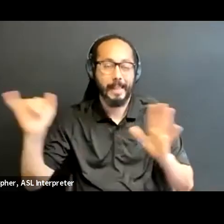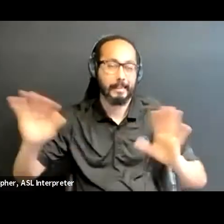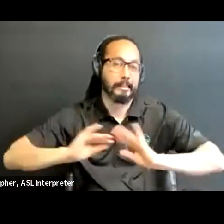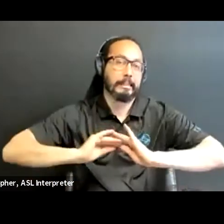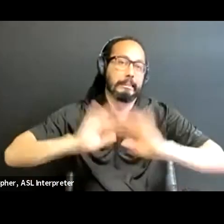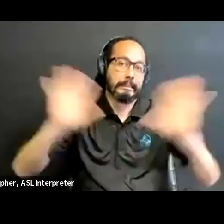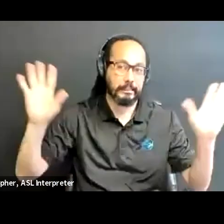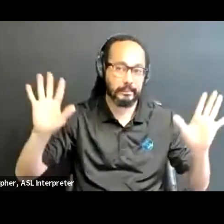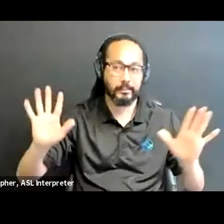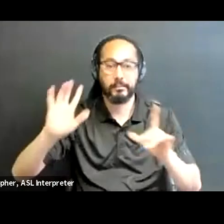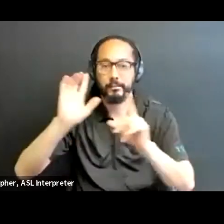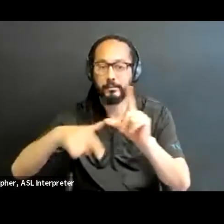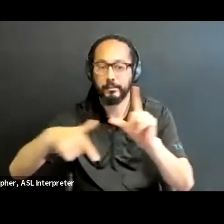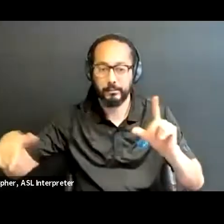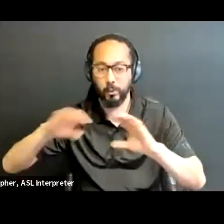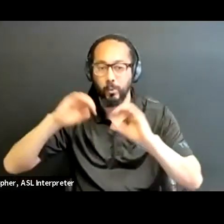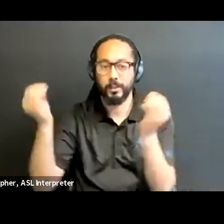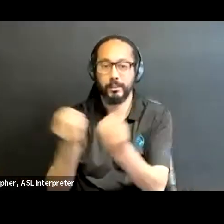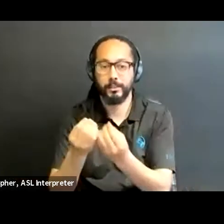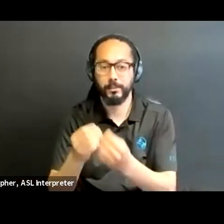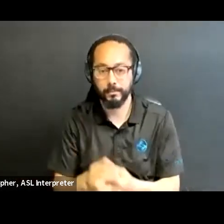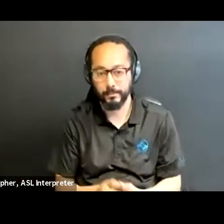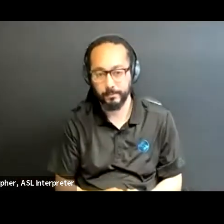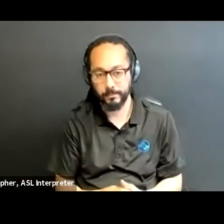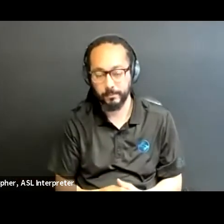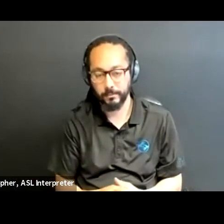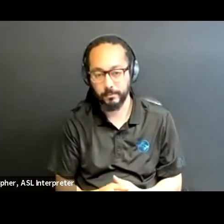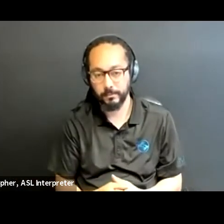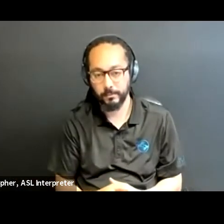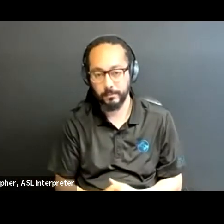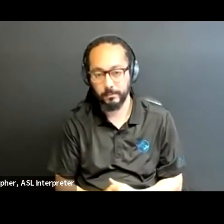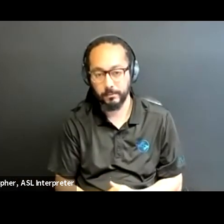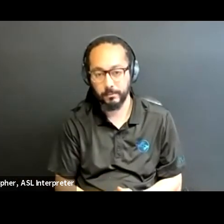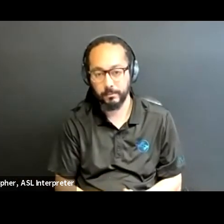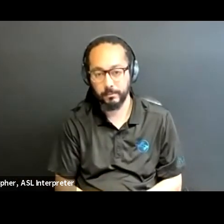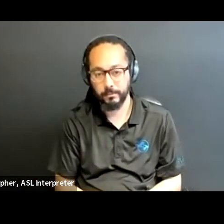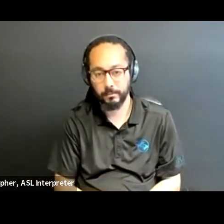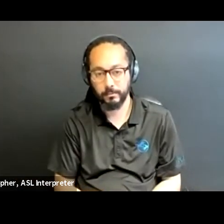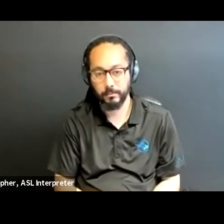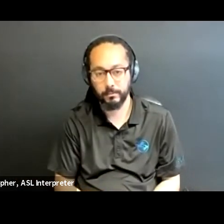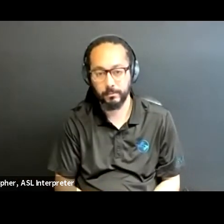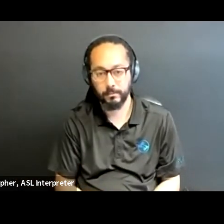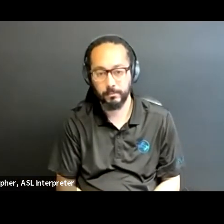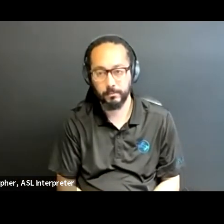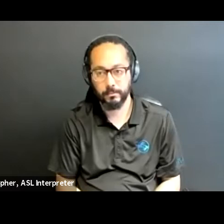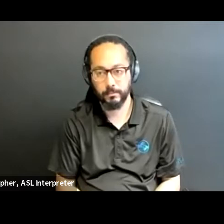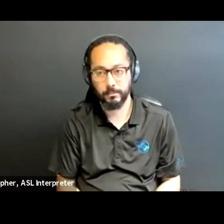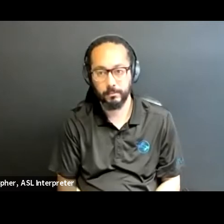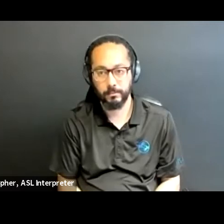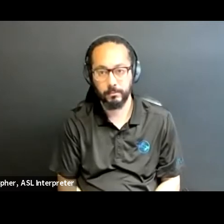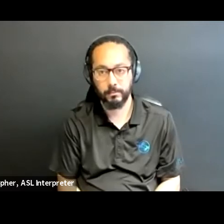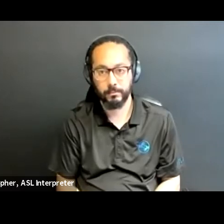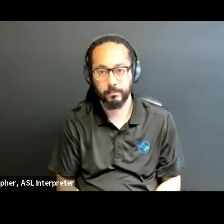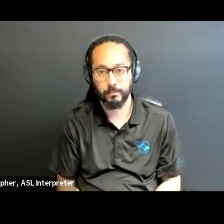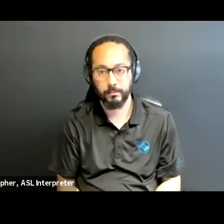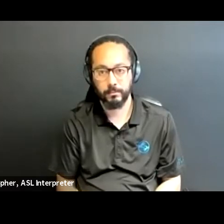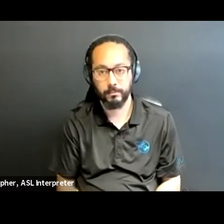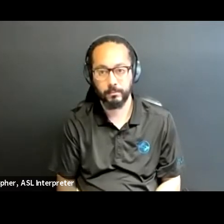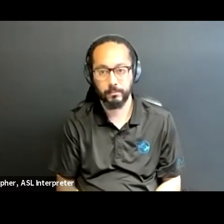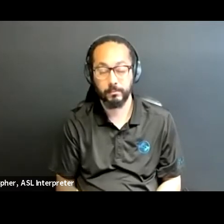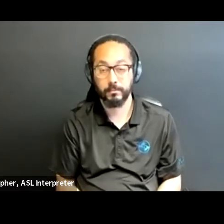LGBTQI organization. So we also provided it for personal devices. So Qualtrics